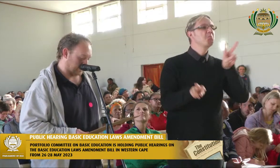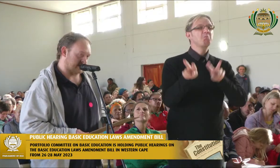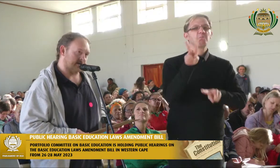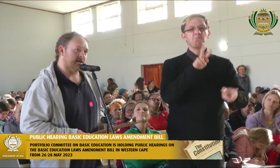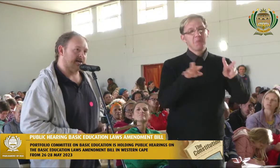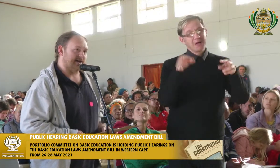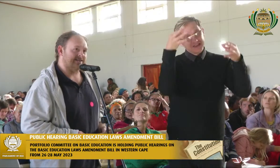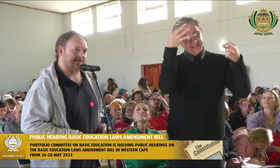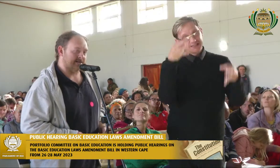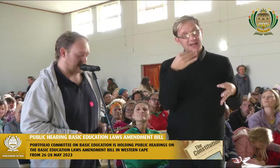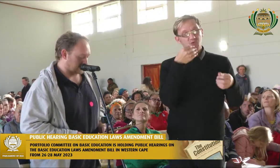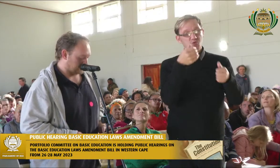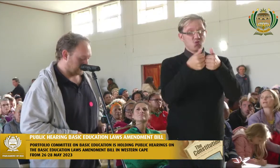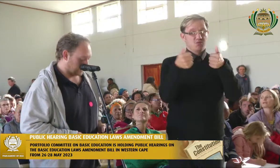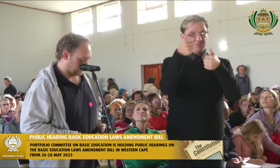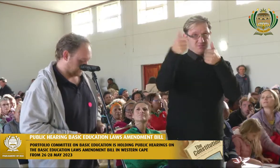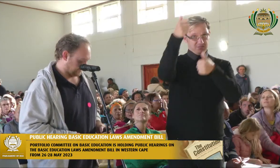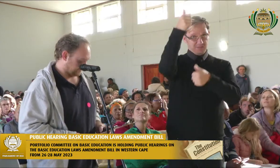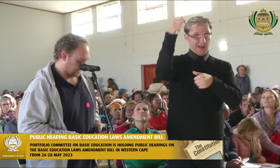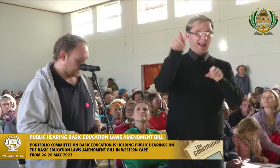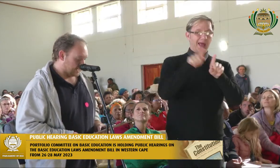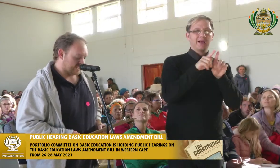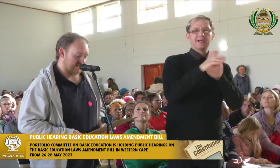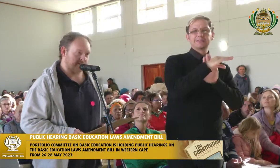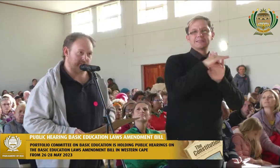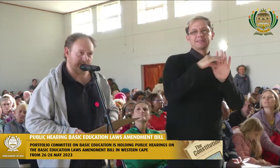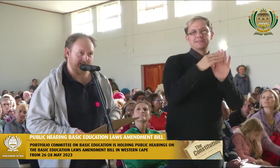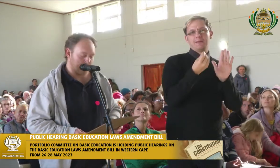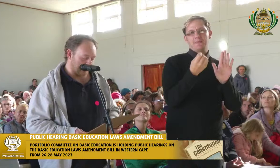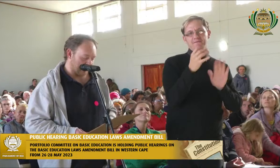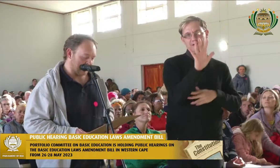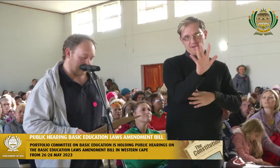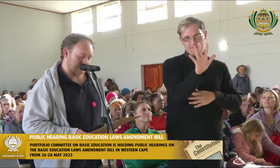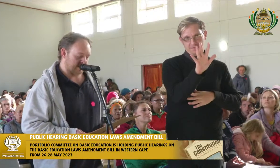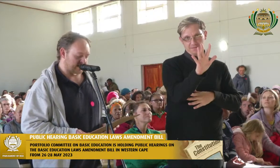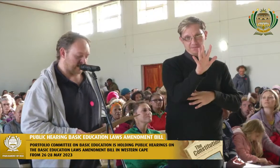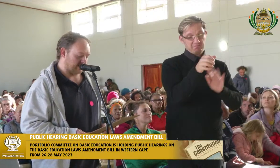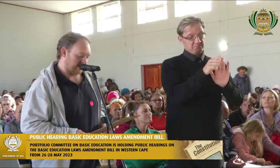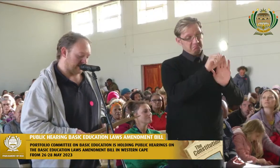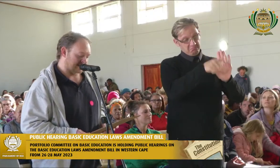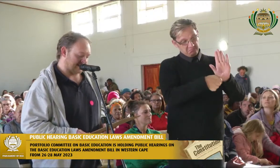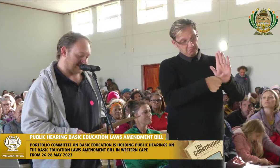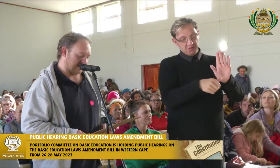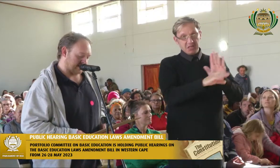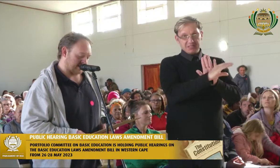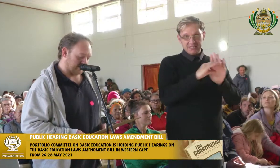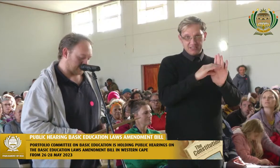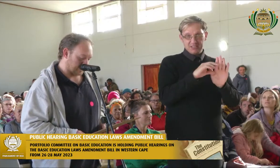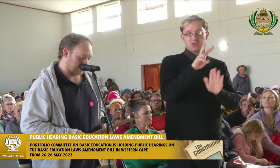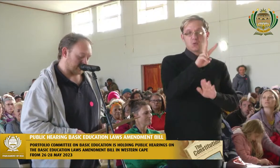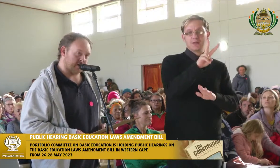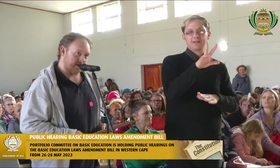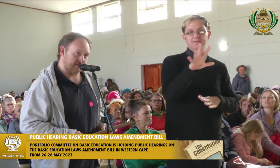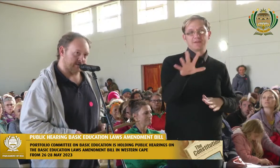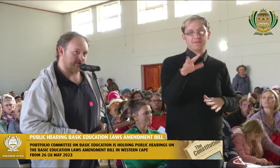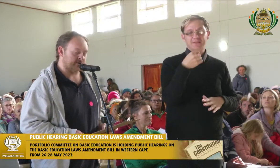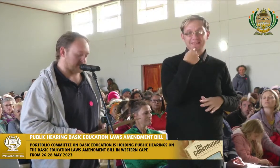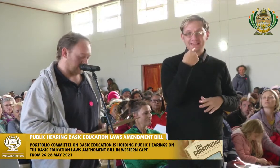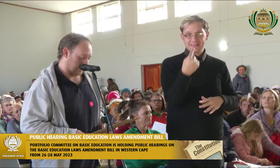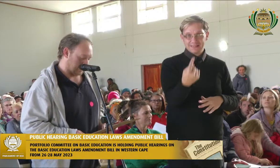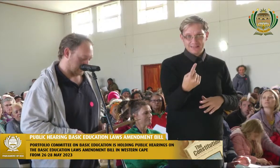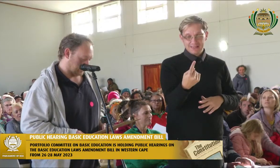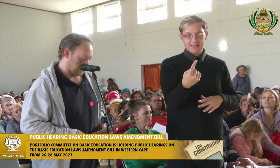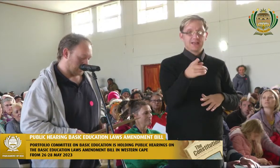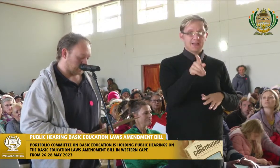decision-making process, like it does in Section 5. Section 21 allows the DOE to dictate the centralized procurement of